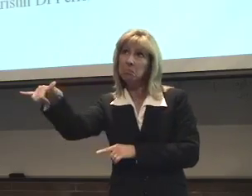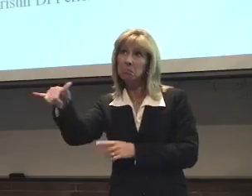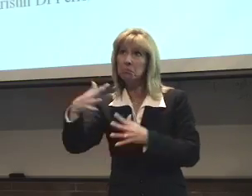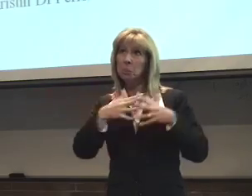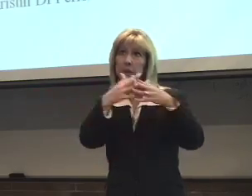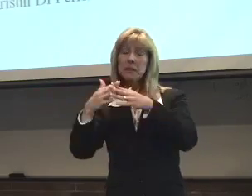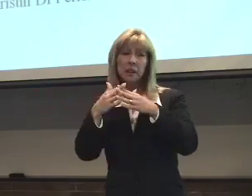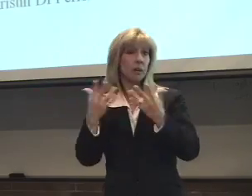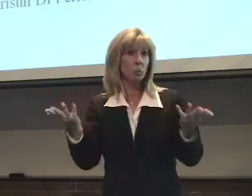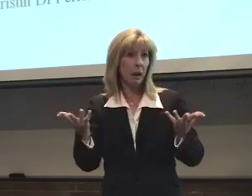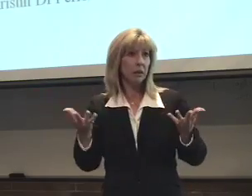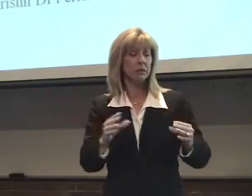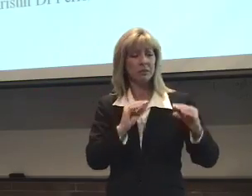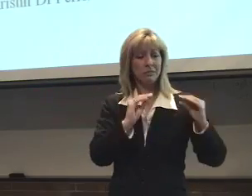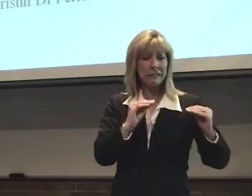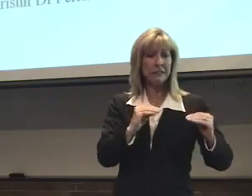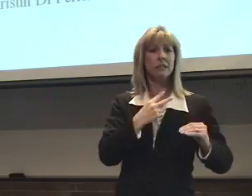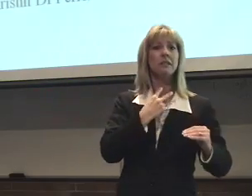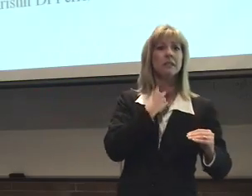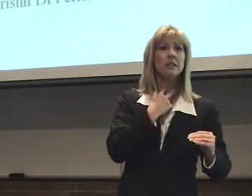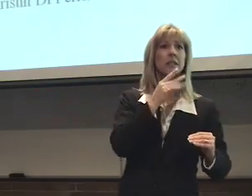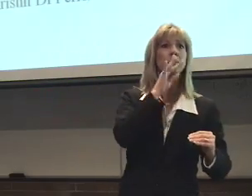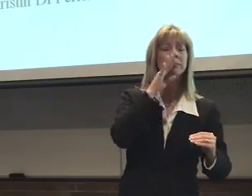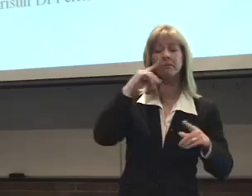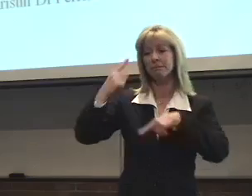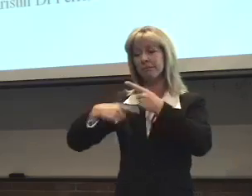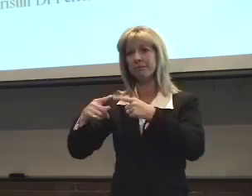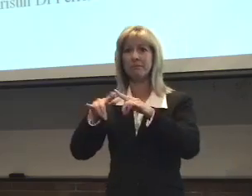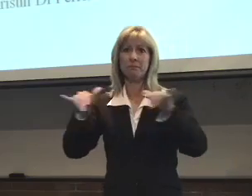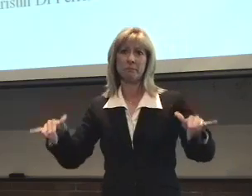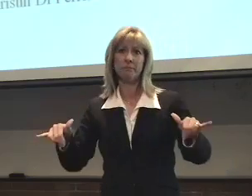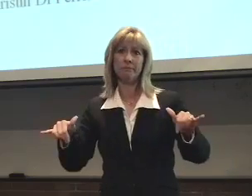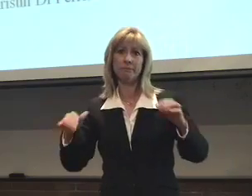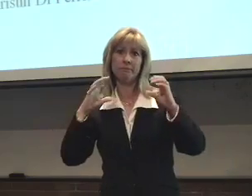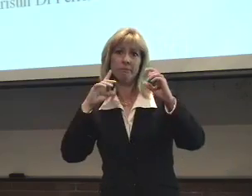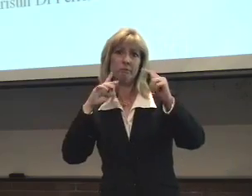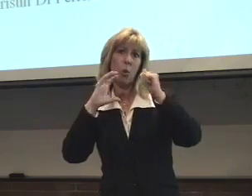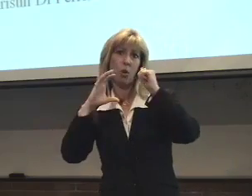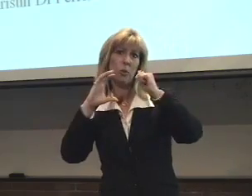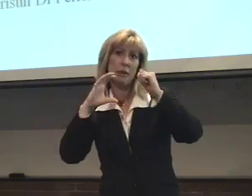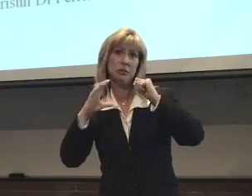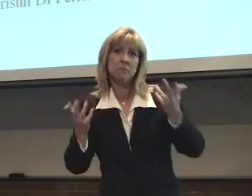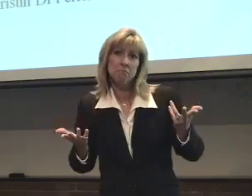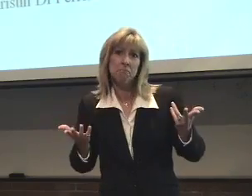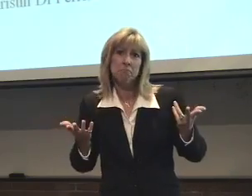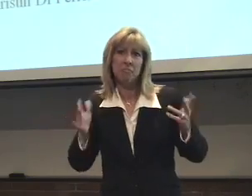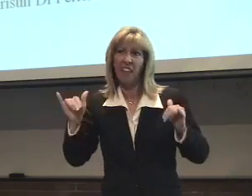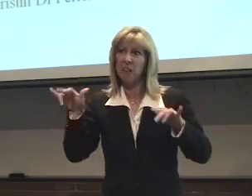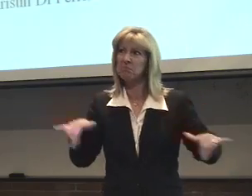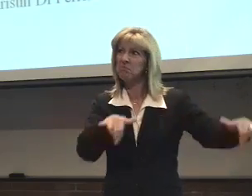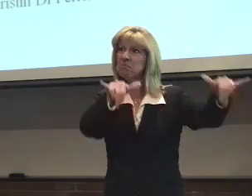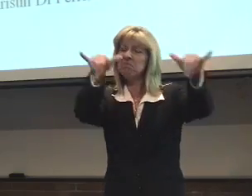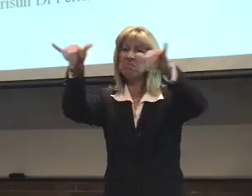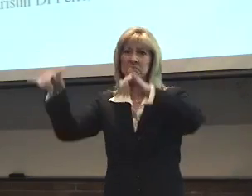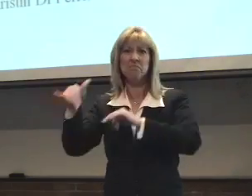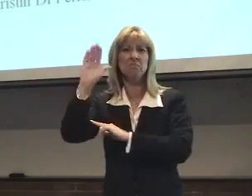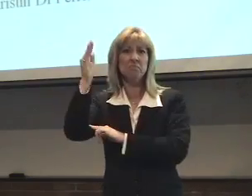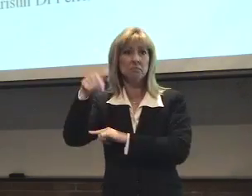is still pretty much the status quo. And as we're going to go through tonight, it's one of the things that has really